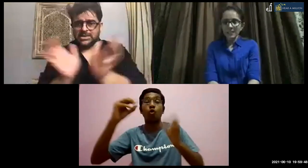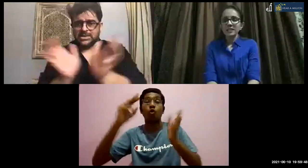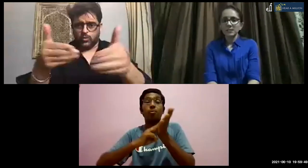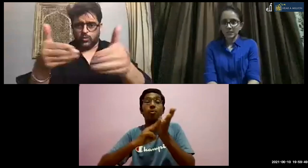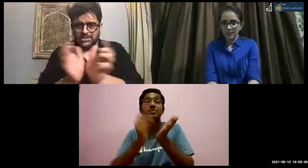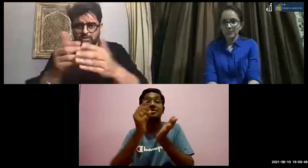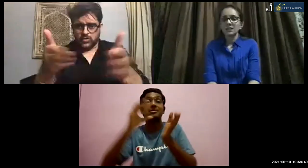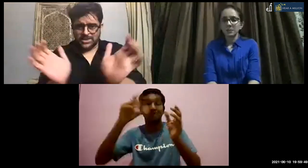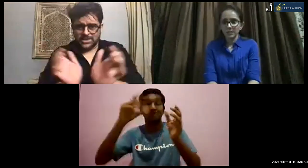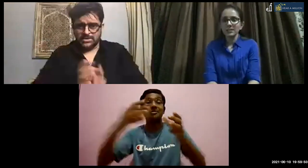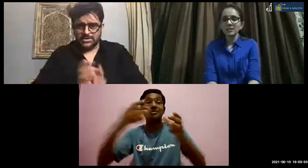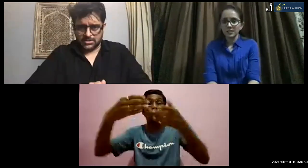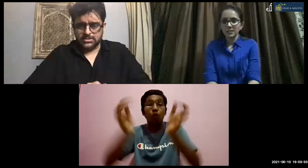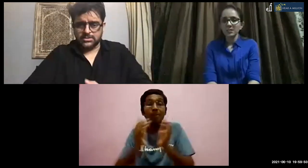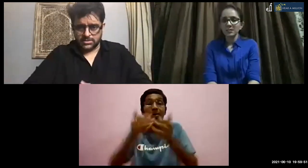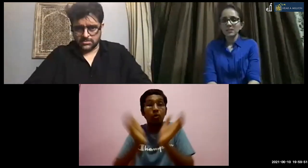Community